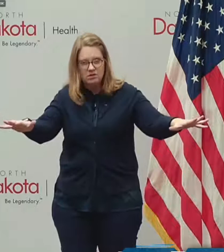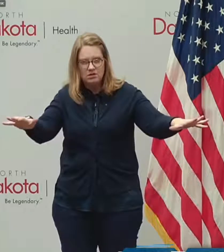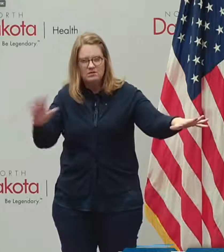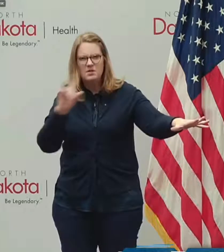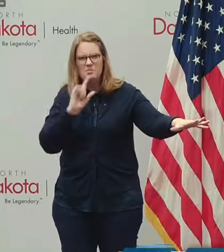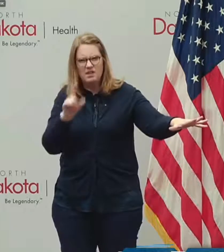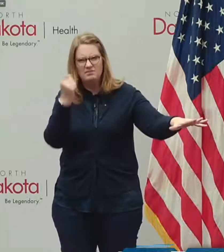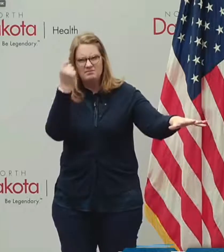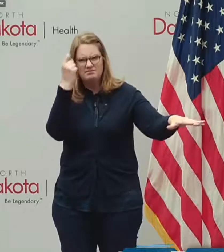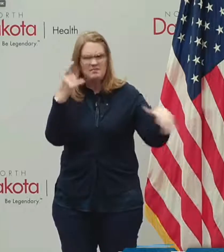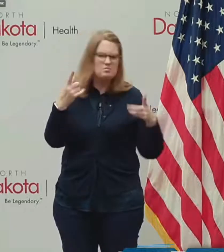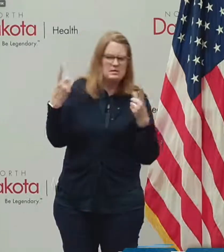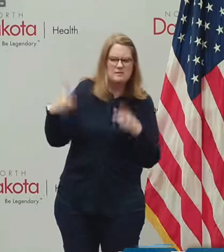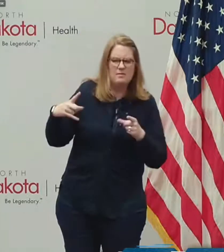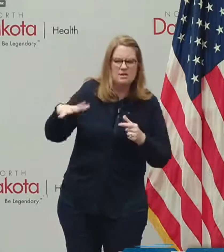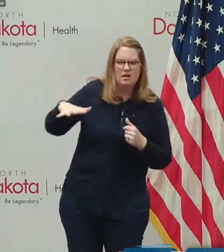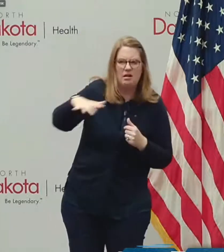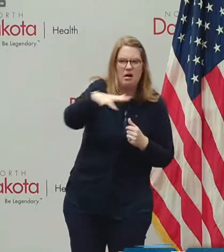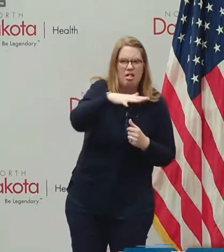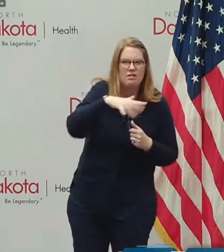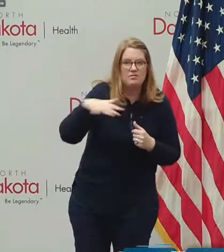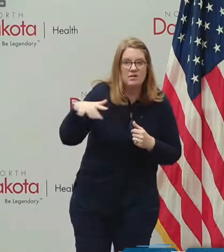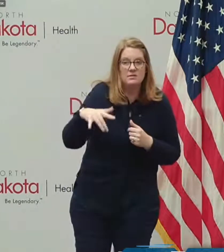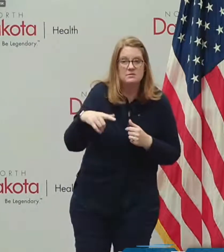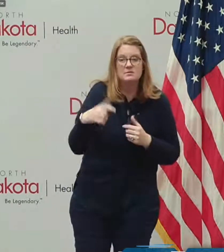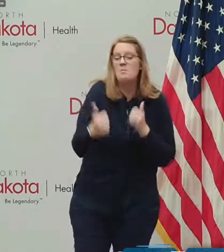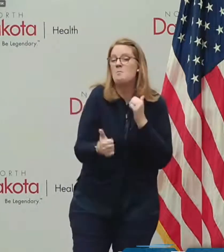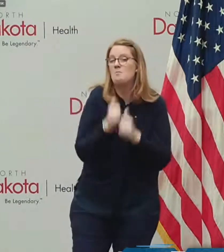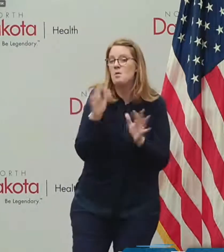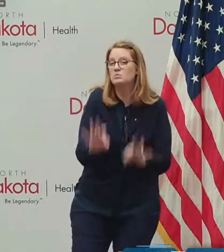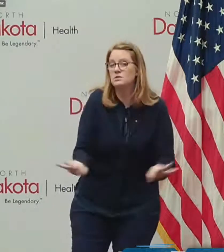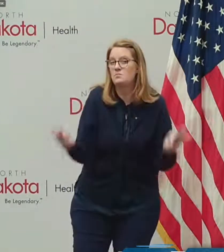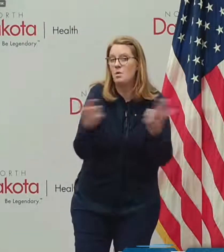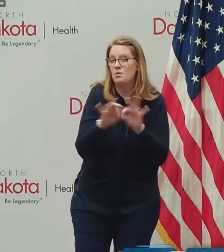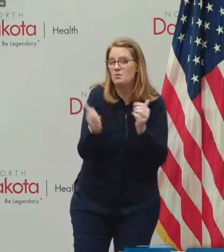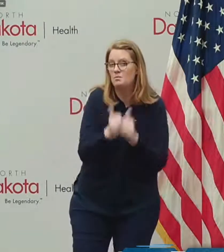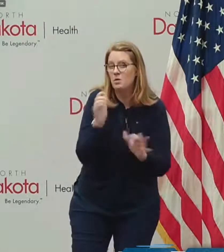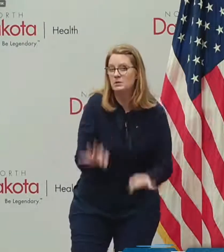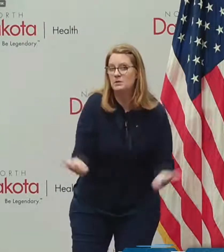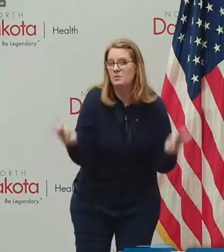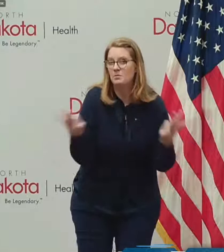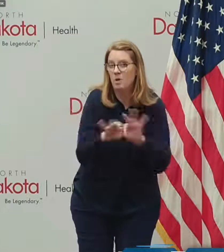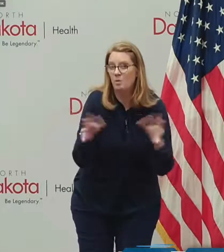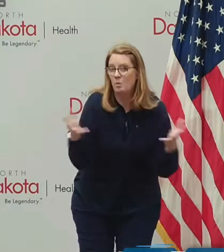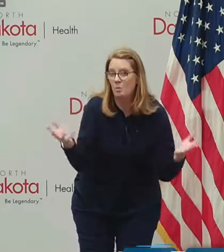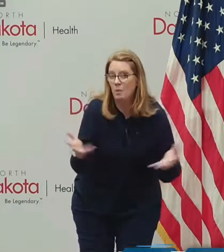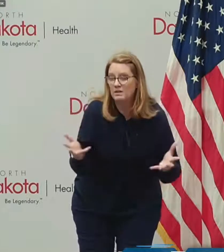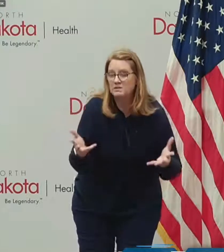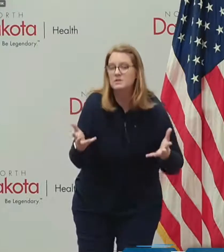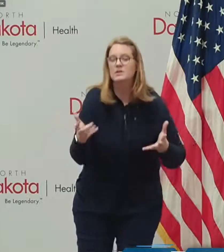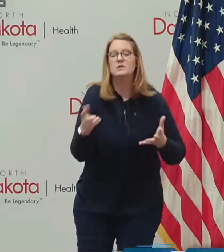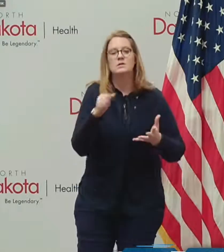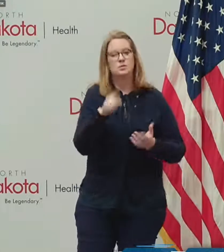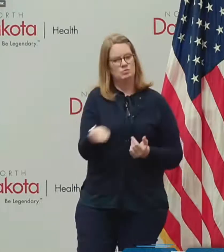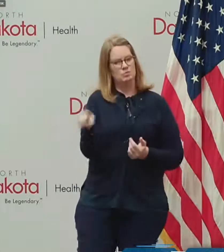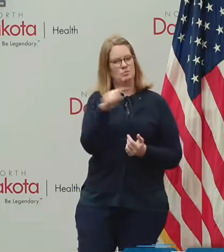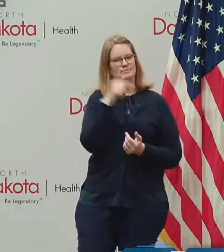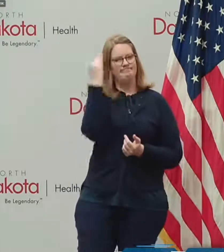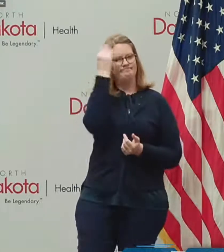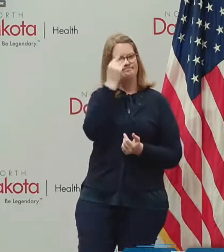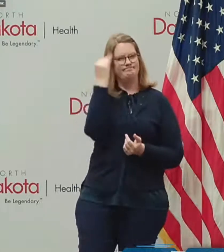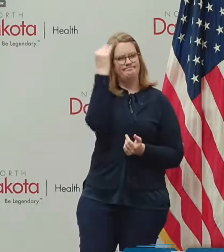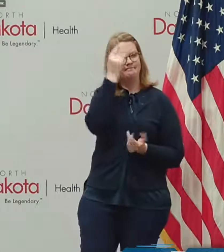of the region we're in, and that now more than any time since this began is a time for us to start thinking about how we can